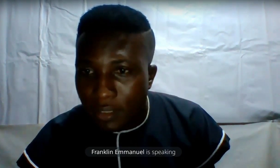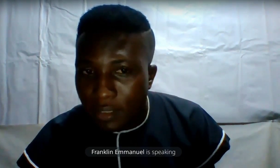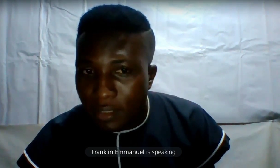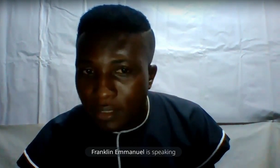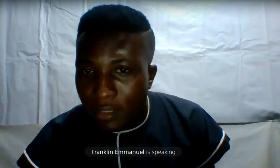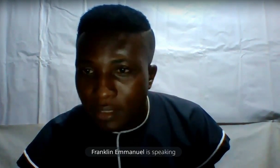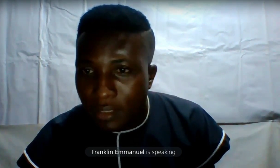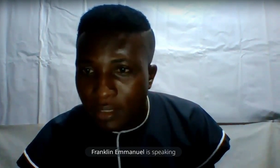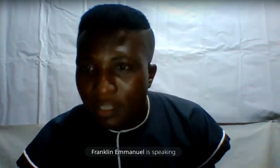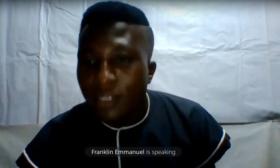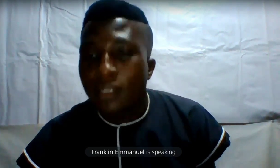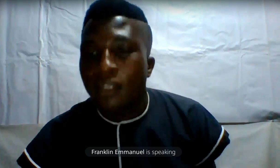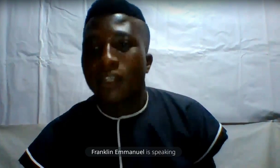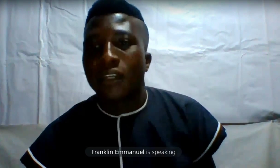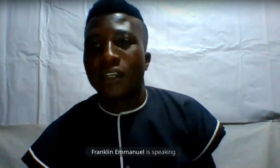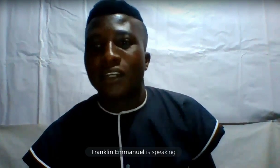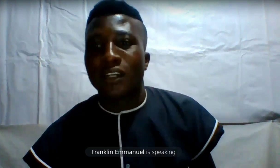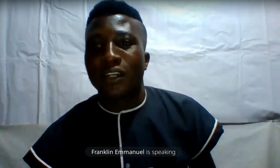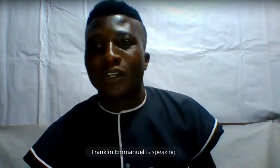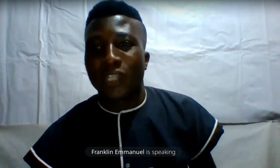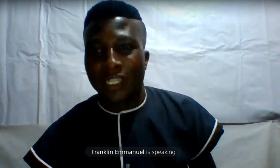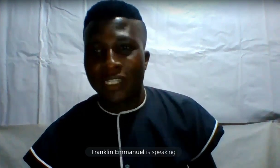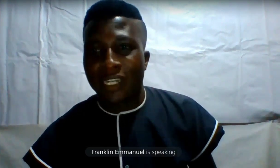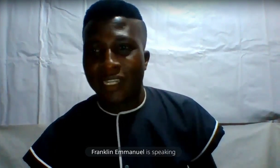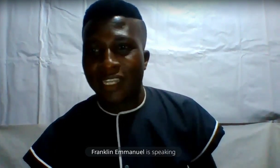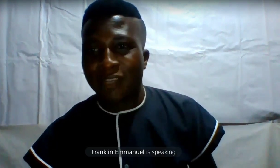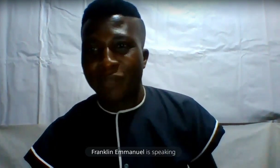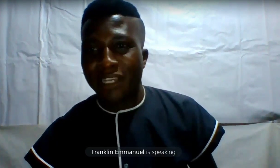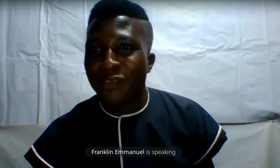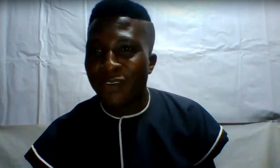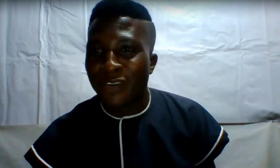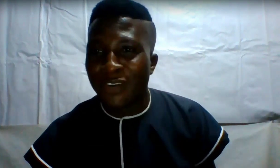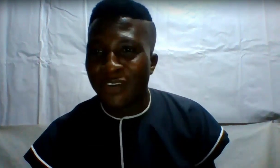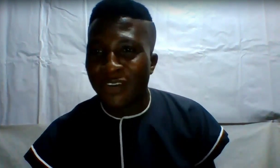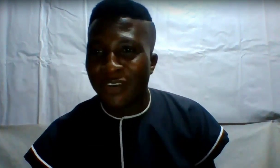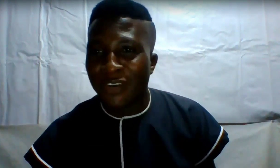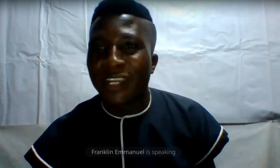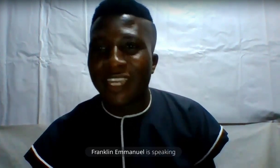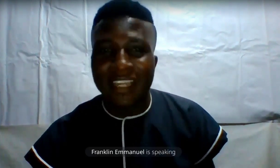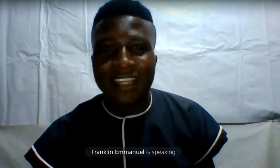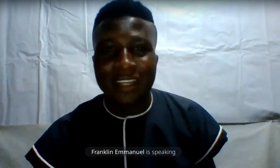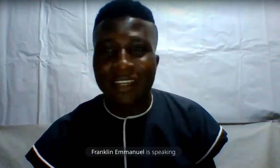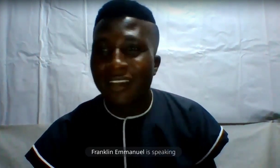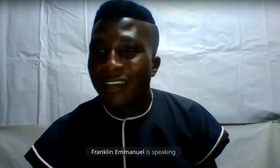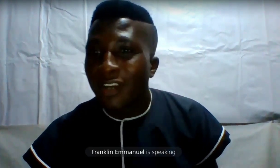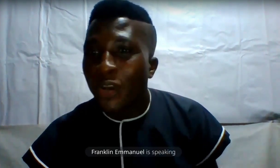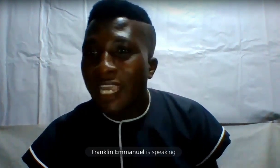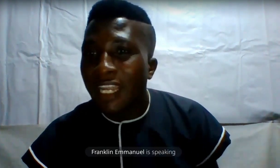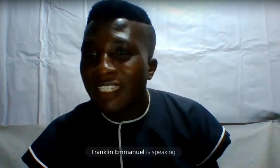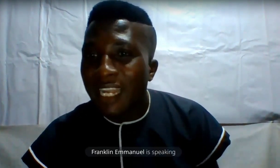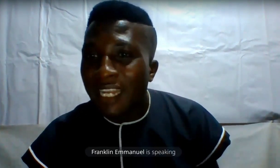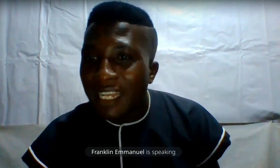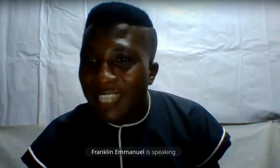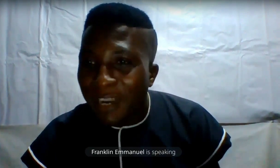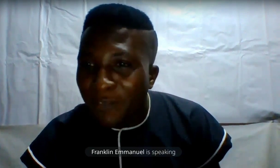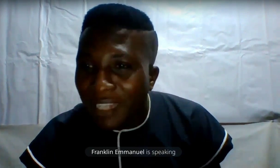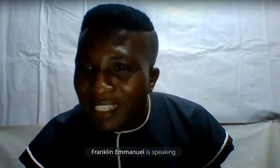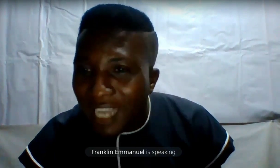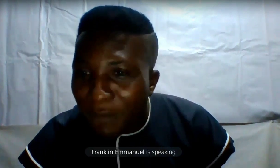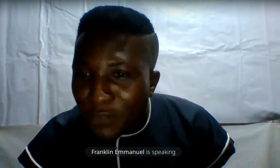Okay, then I think my screen. I think you have a very big problem. Okay, then let's have Solace, please. I think